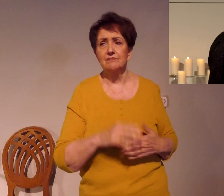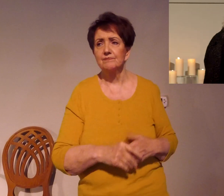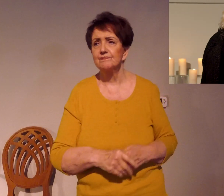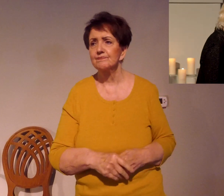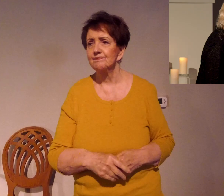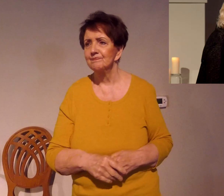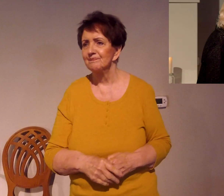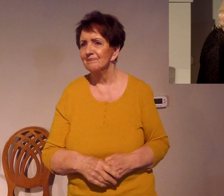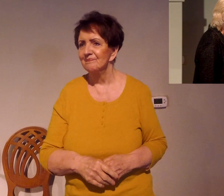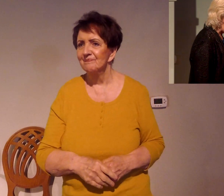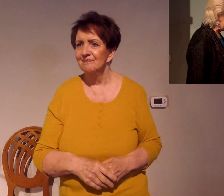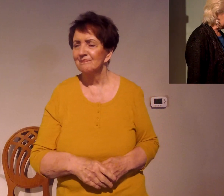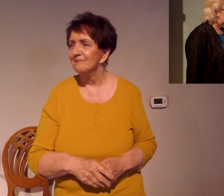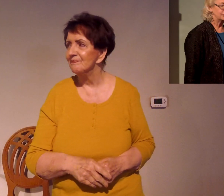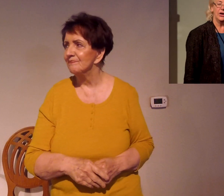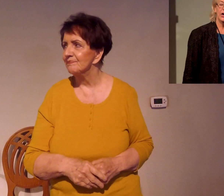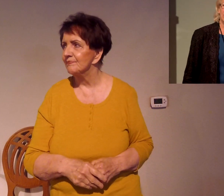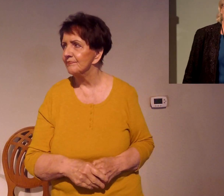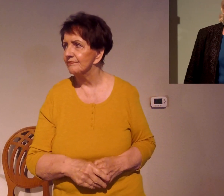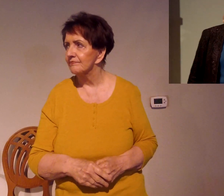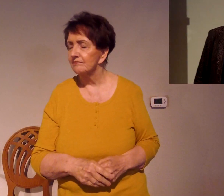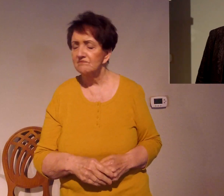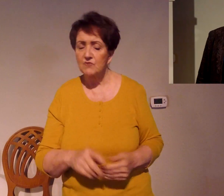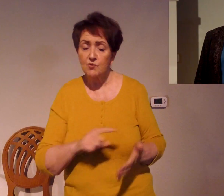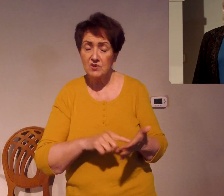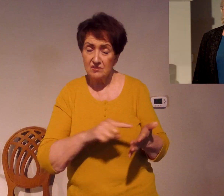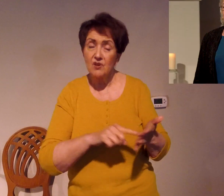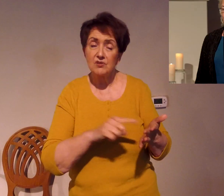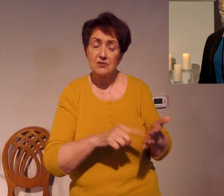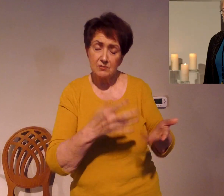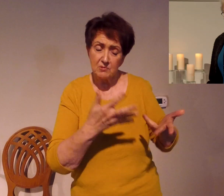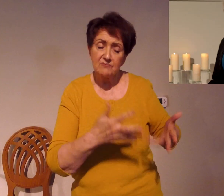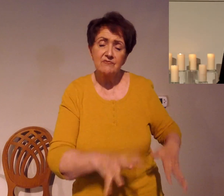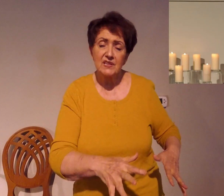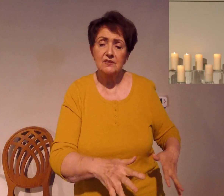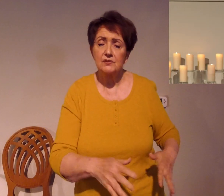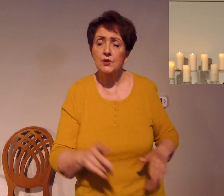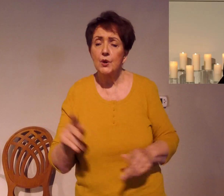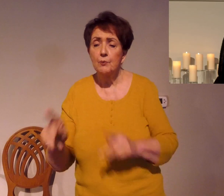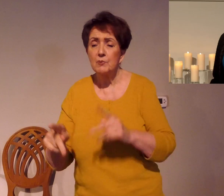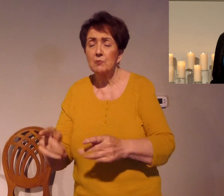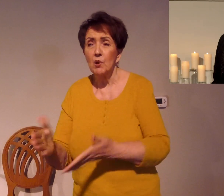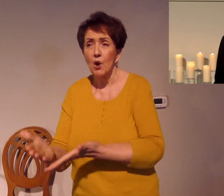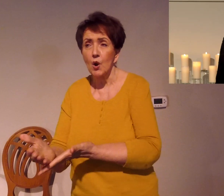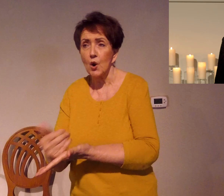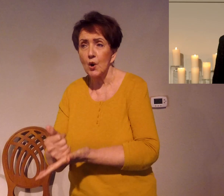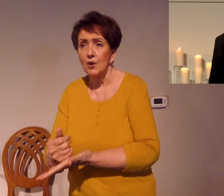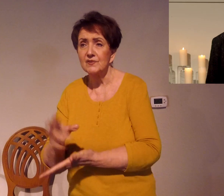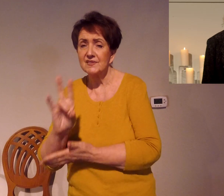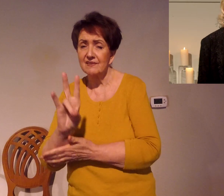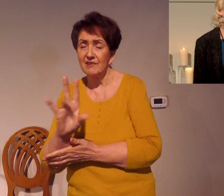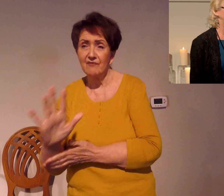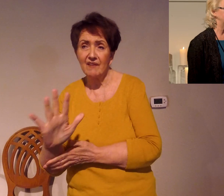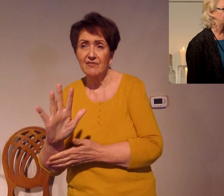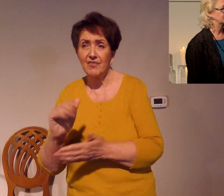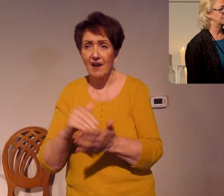of studies about it. And when people individuals earn